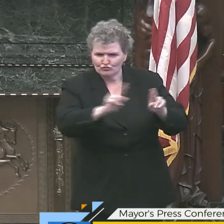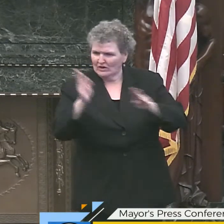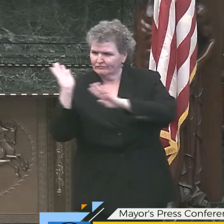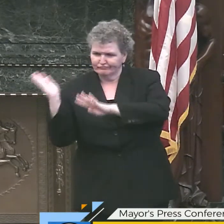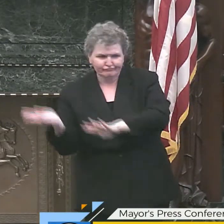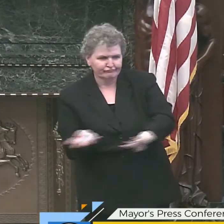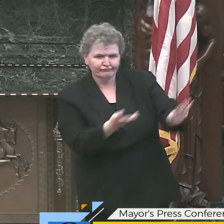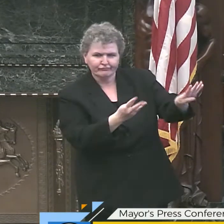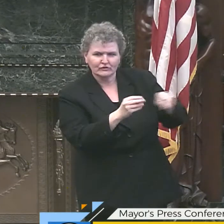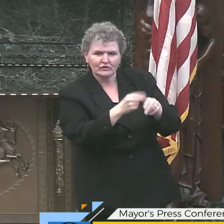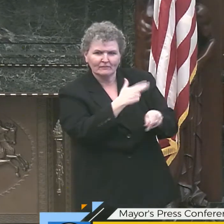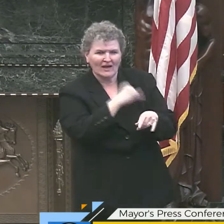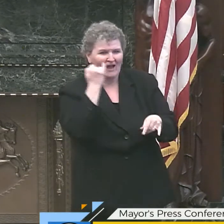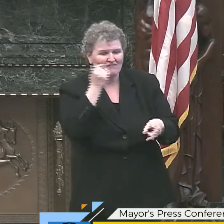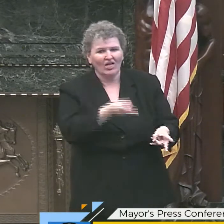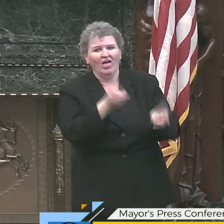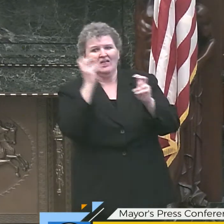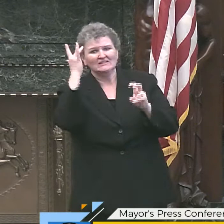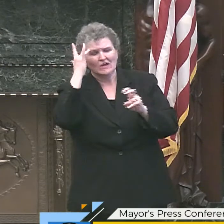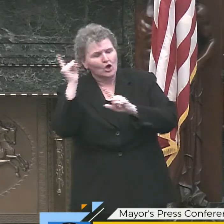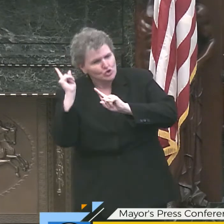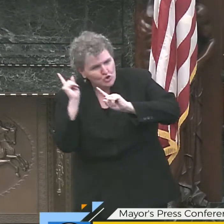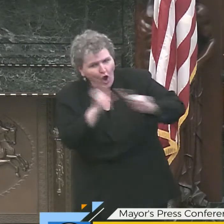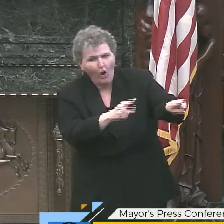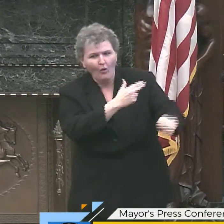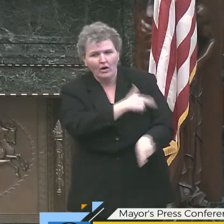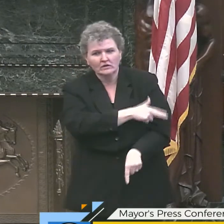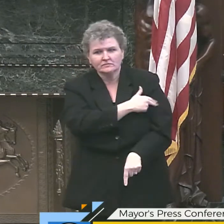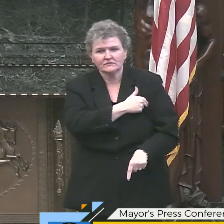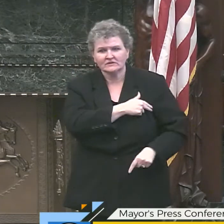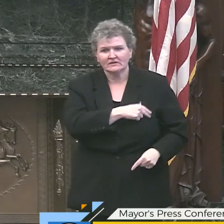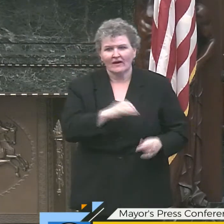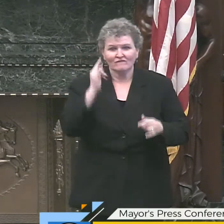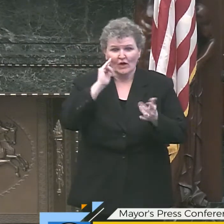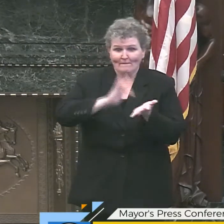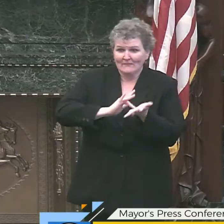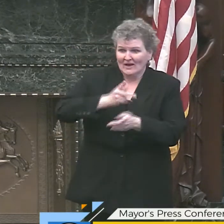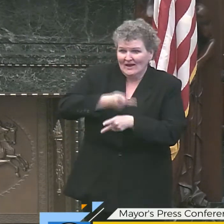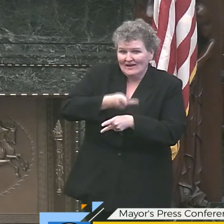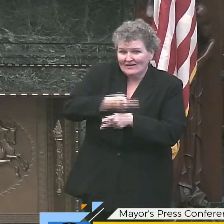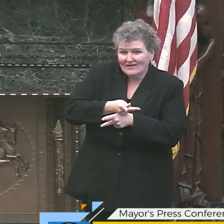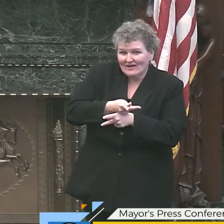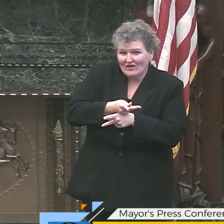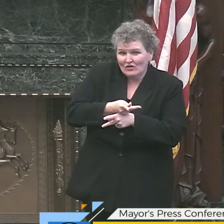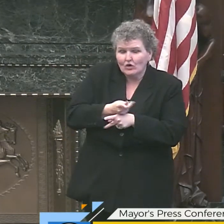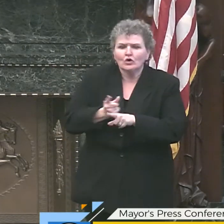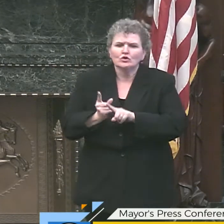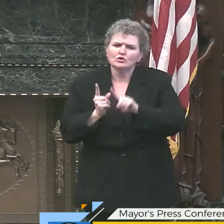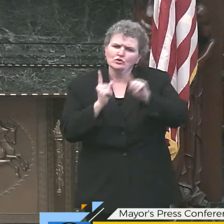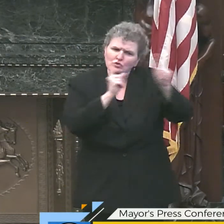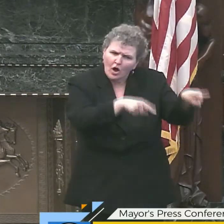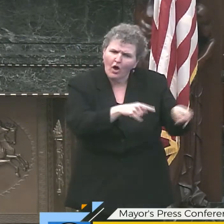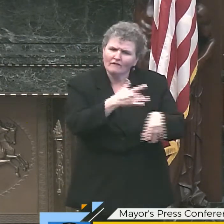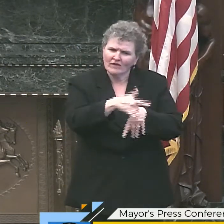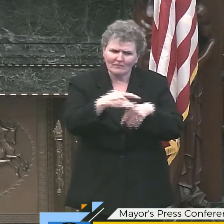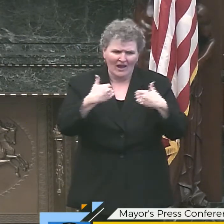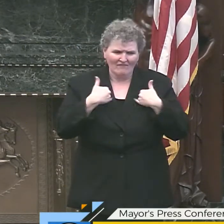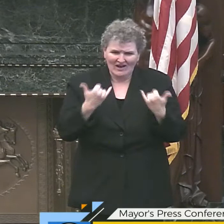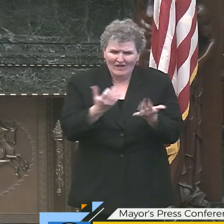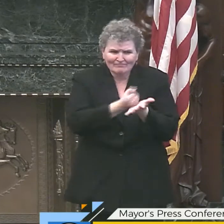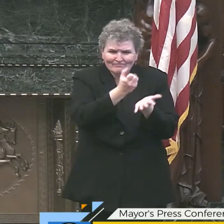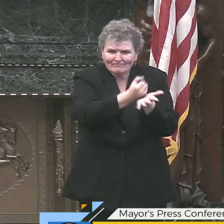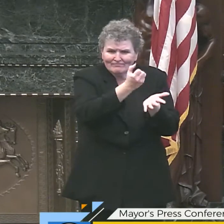reemphasize what the mayor said. Everyone in Philadelphia who needs medical care for this will be able to get medical care. So don't hesitate to seek medical